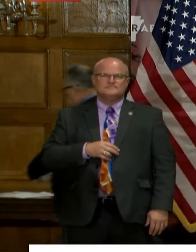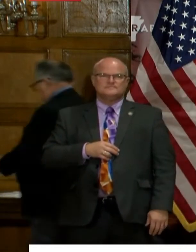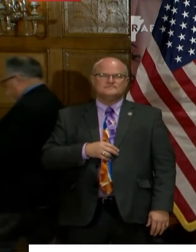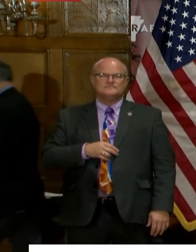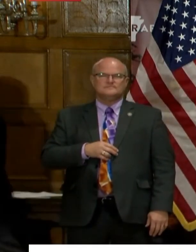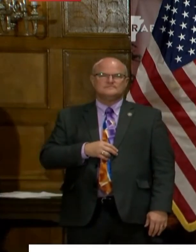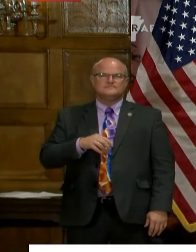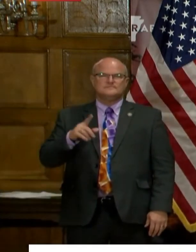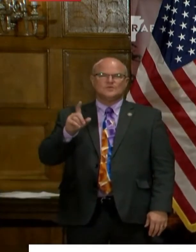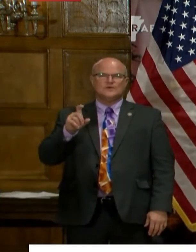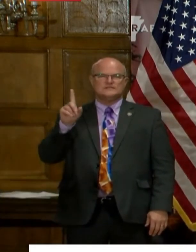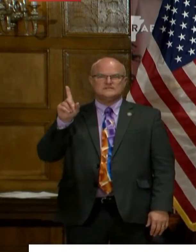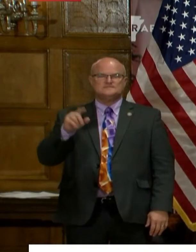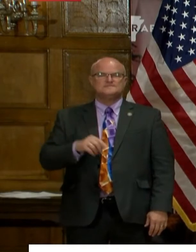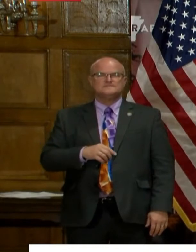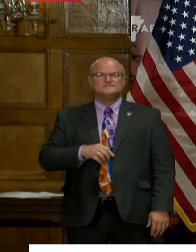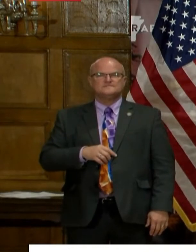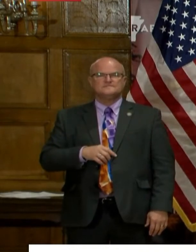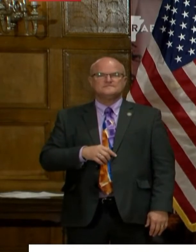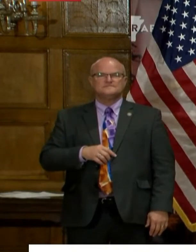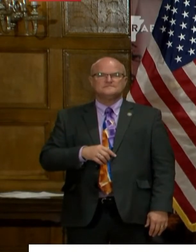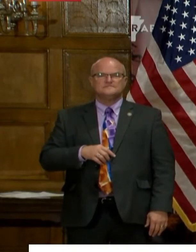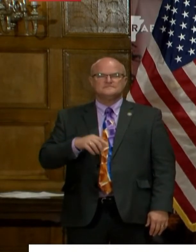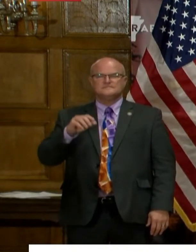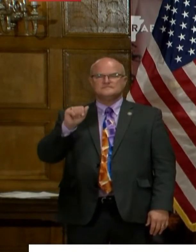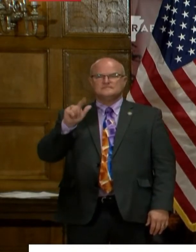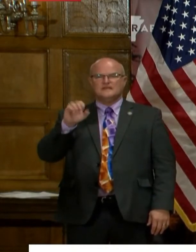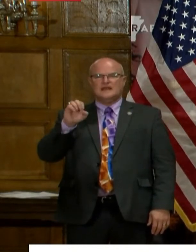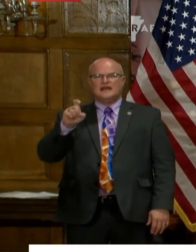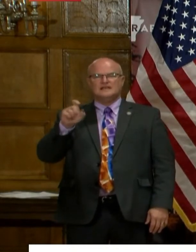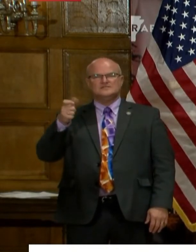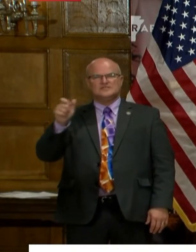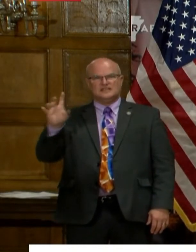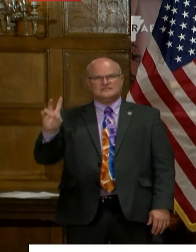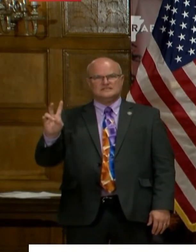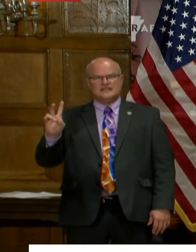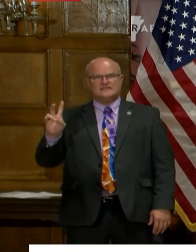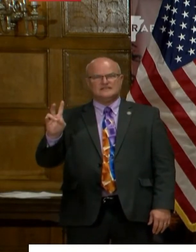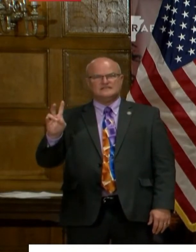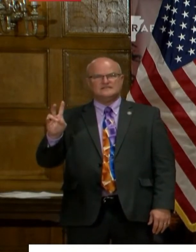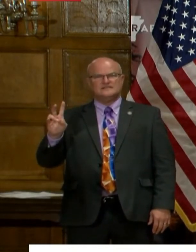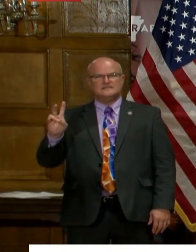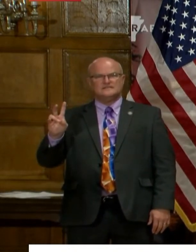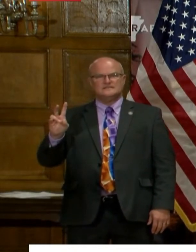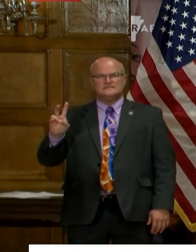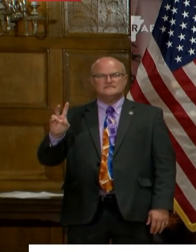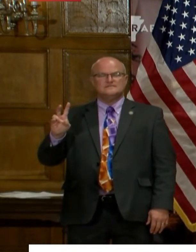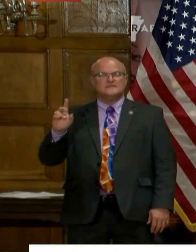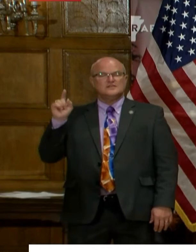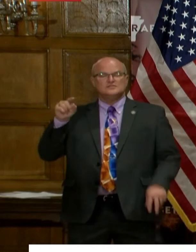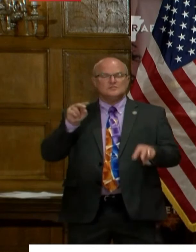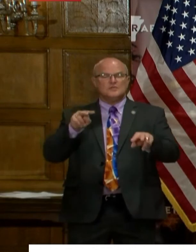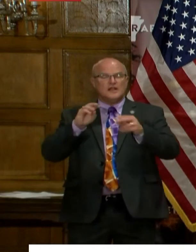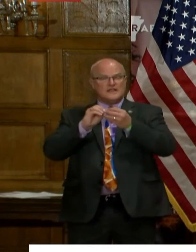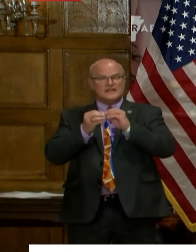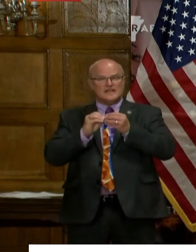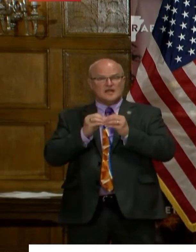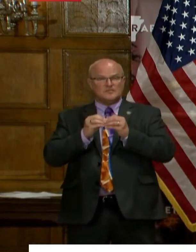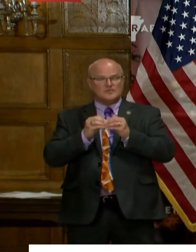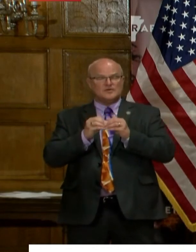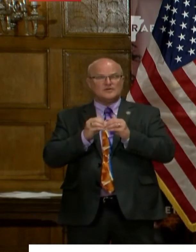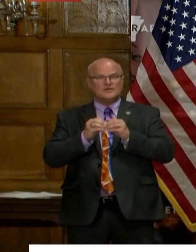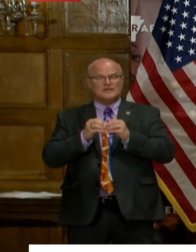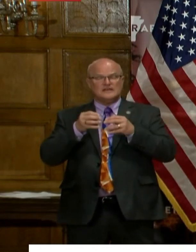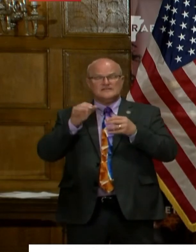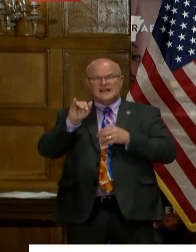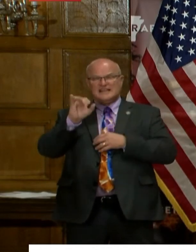Next question. Governor, this is Alex with Channel 7. Yes. As you monitor the number of remaining